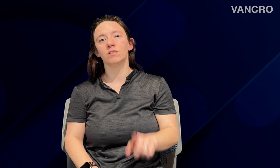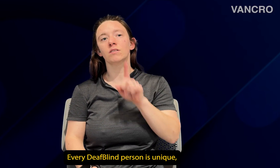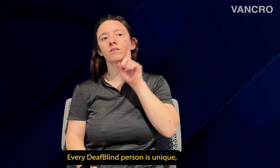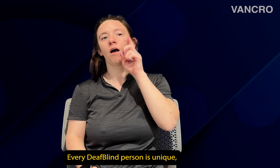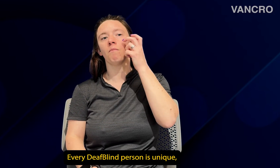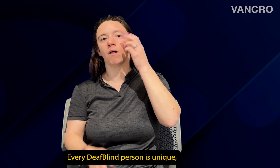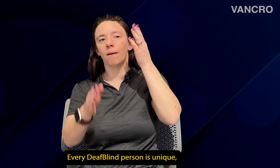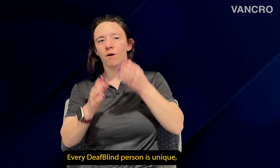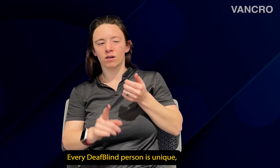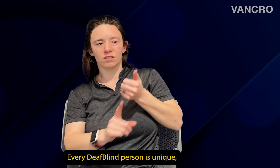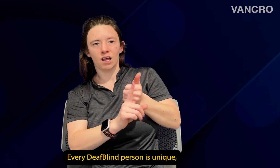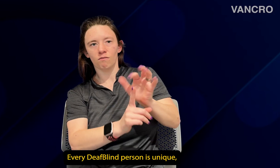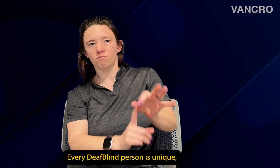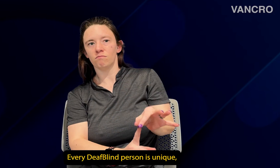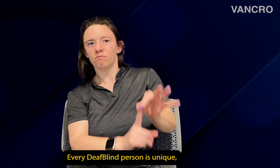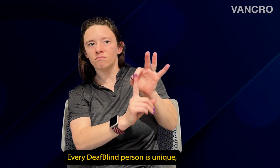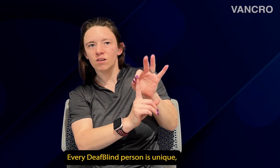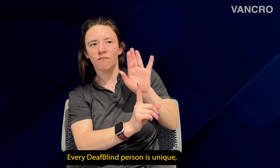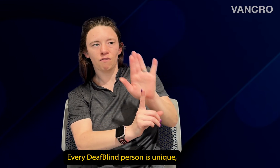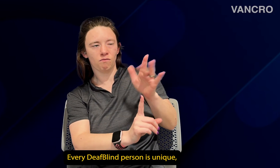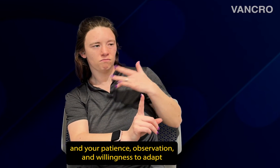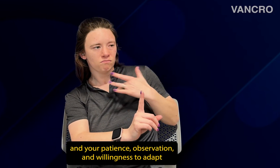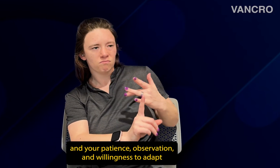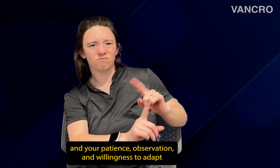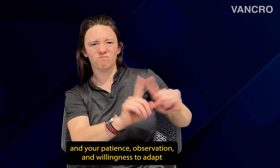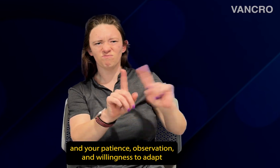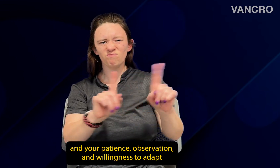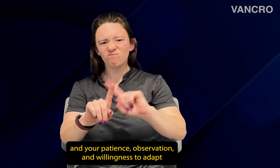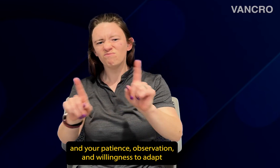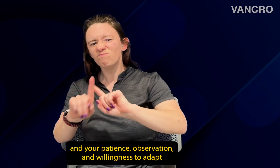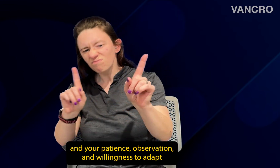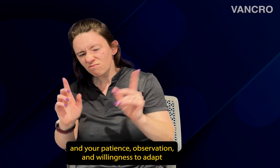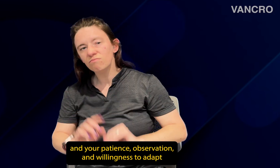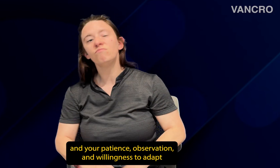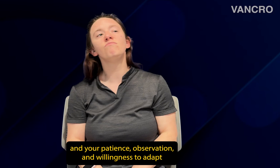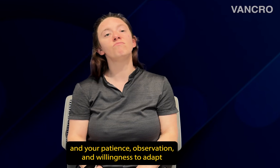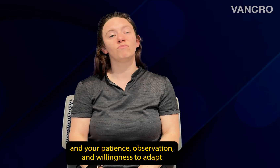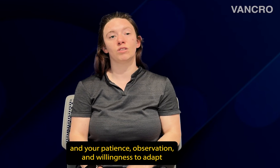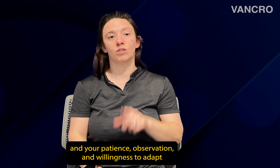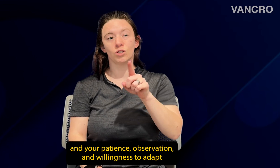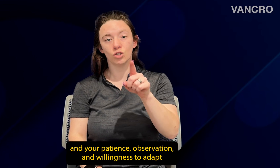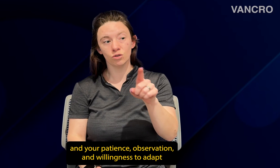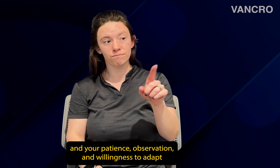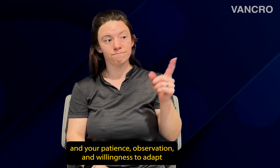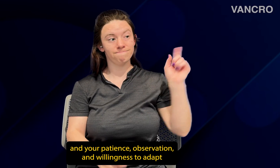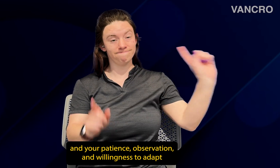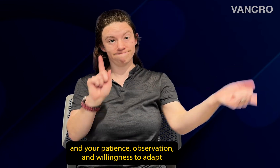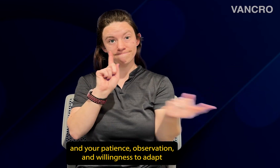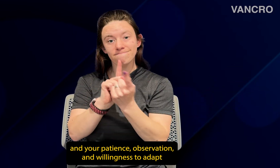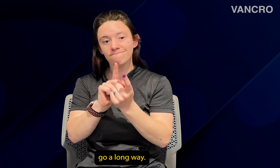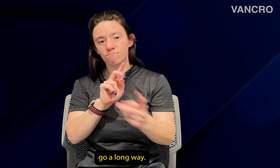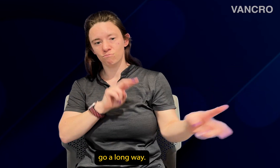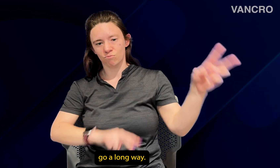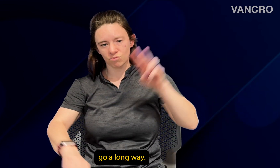Every deaf-blind person is unique, and your patience, observation, and willingness to adapt go a long